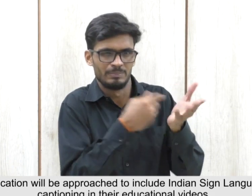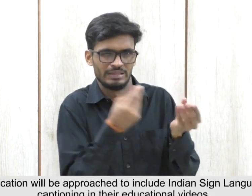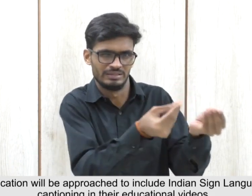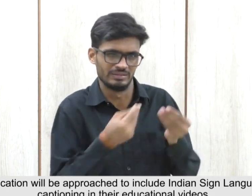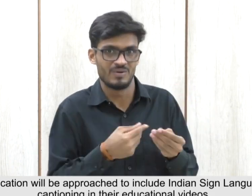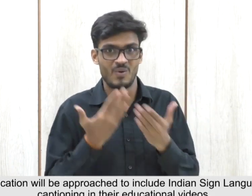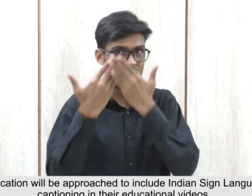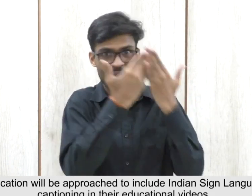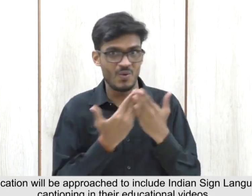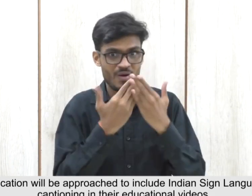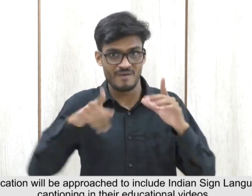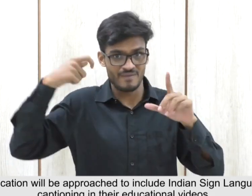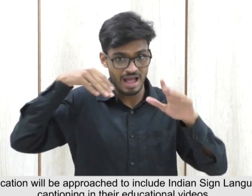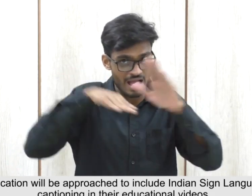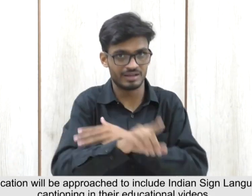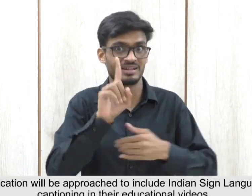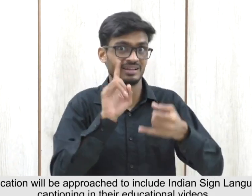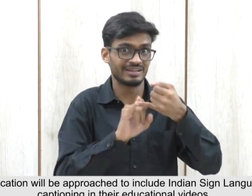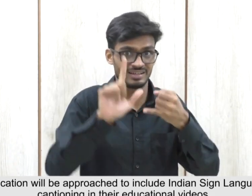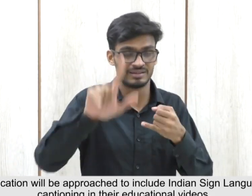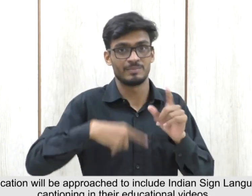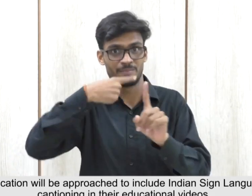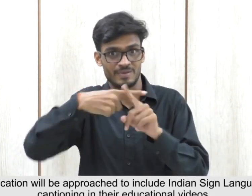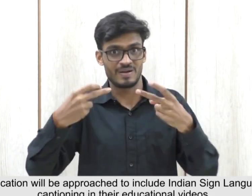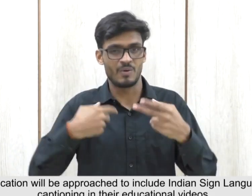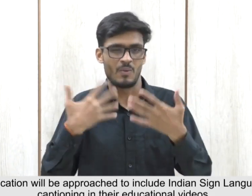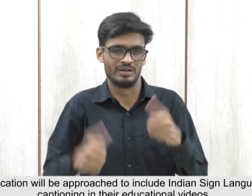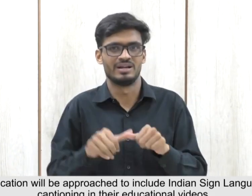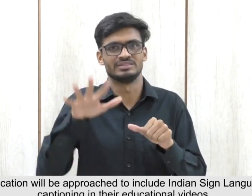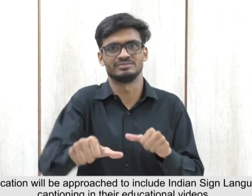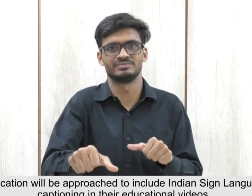Indian Sign Language and closed captioning in their educational videos.